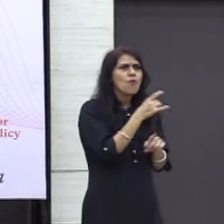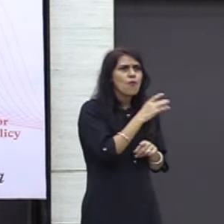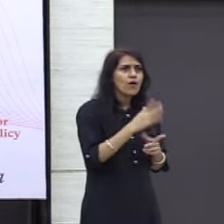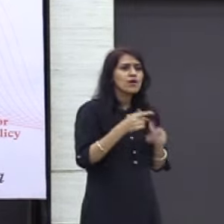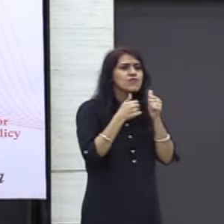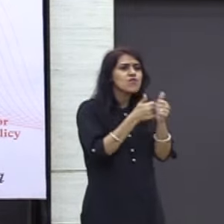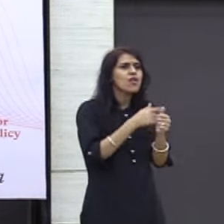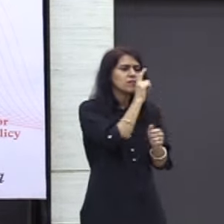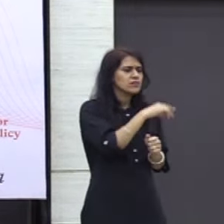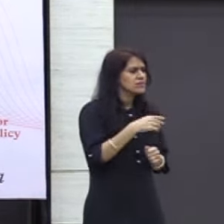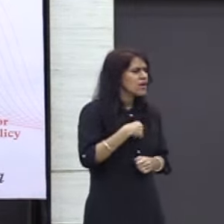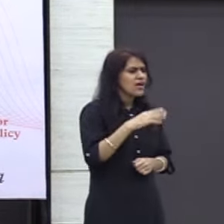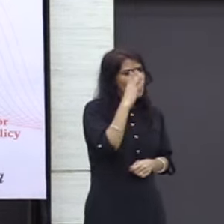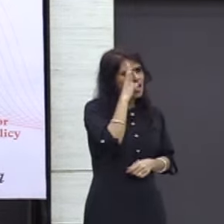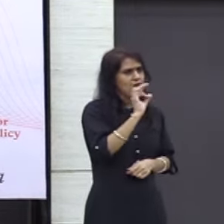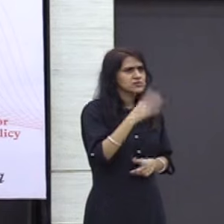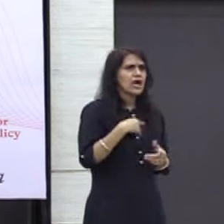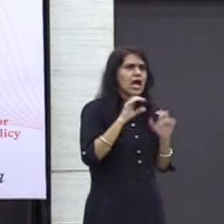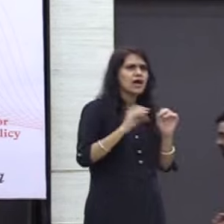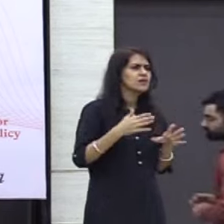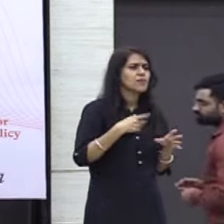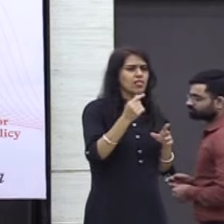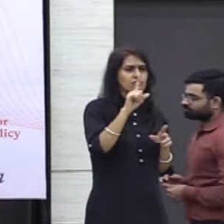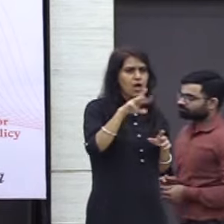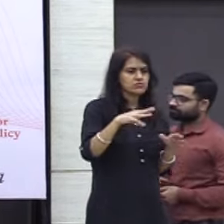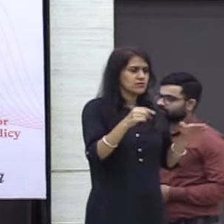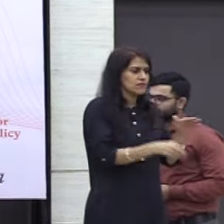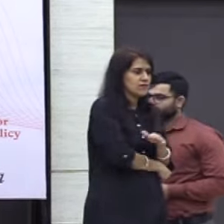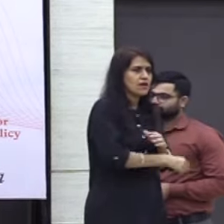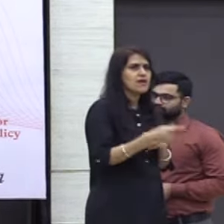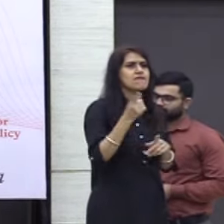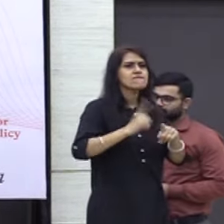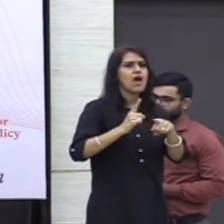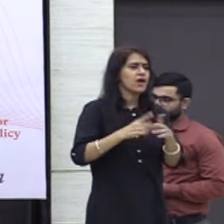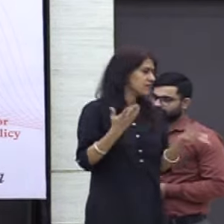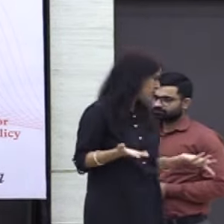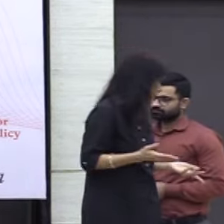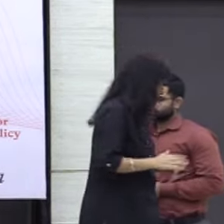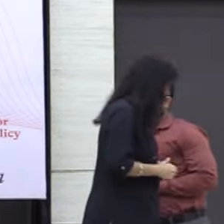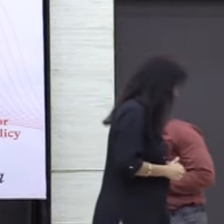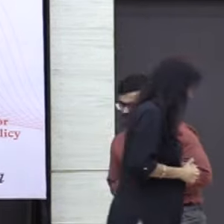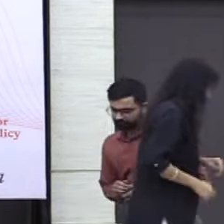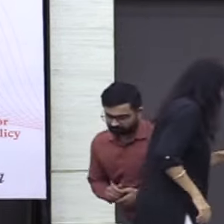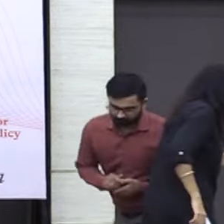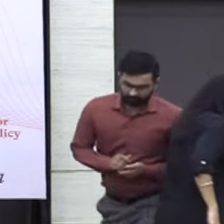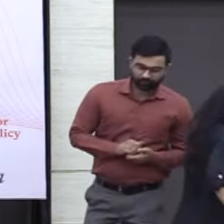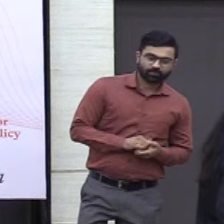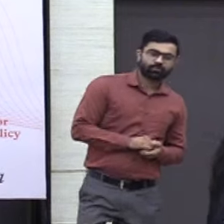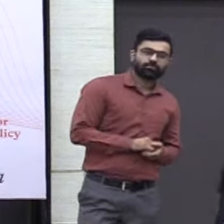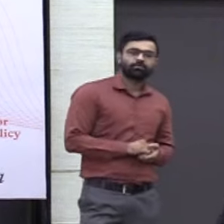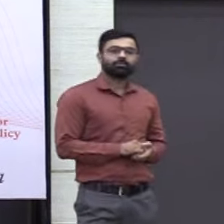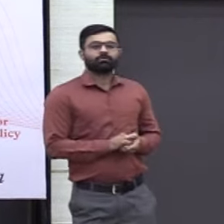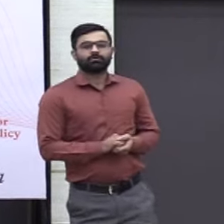depends on the mood of the policeman as to whether you're going to get a 1,000 rupee fine or someone's going to take proceedings against you. So what, in your